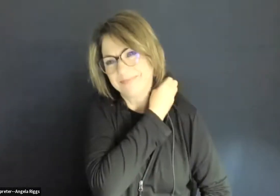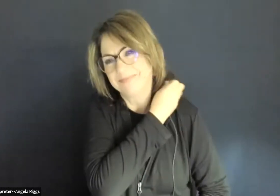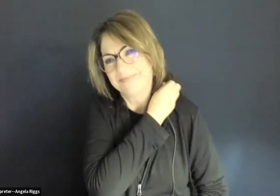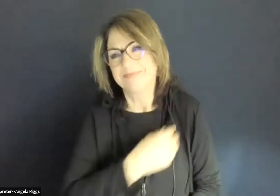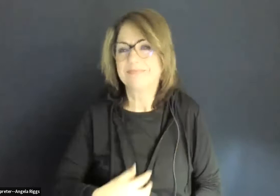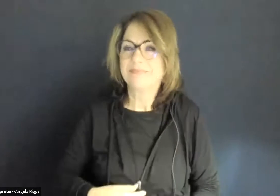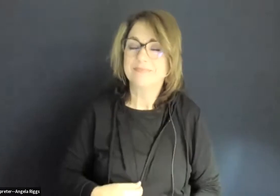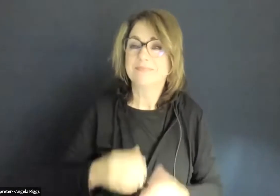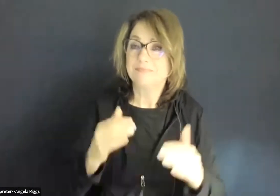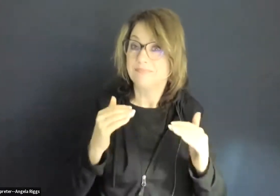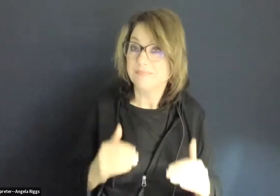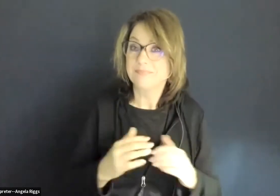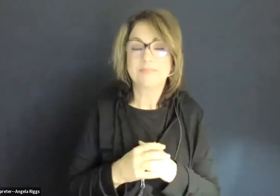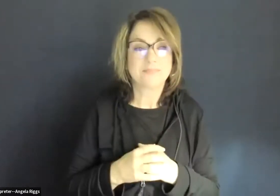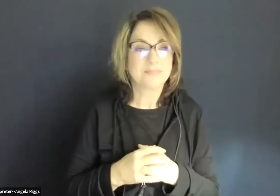Next slide, please.